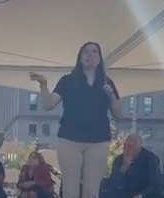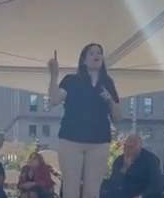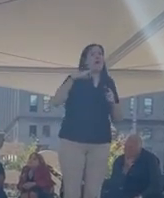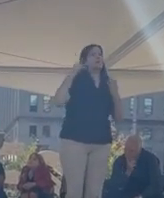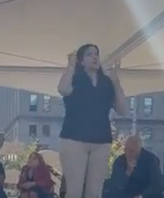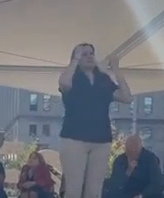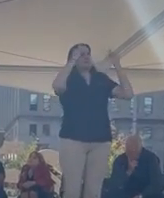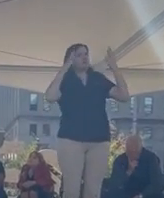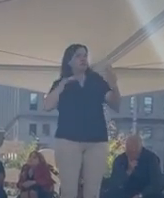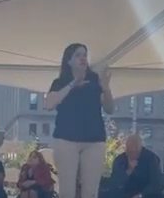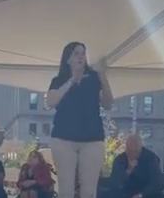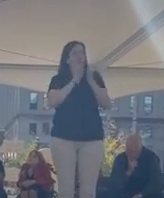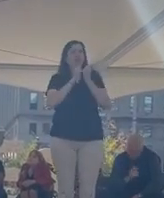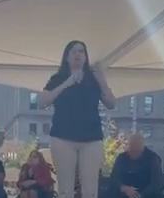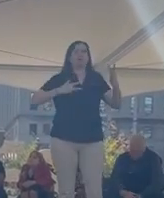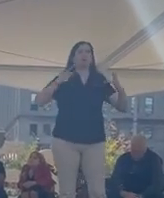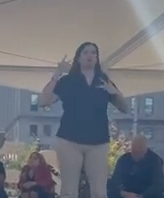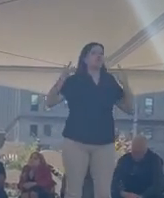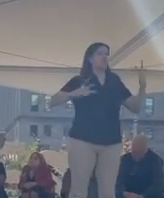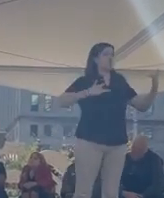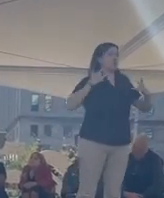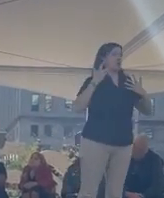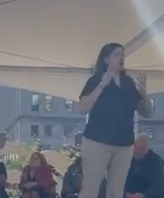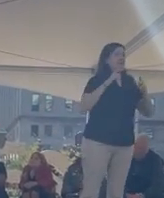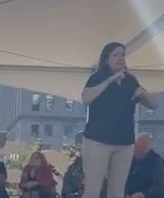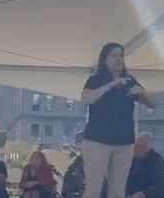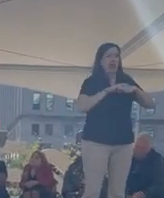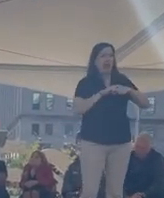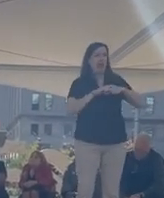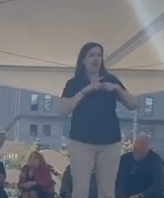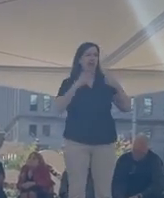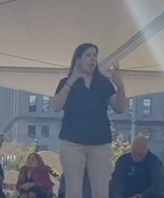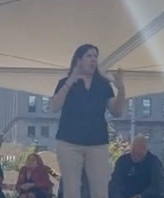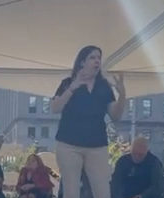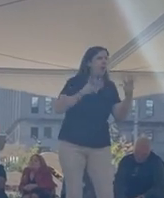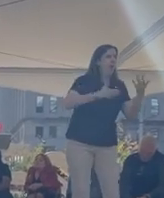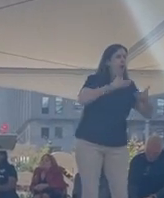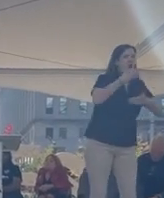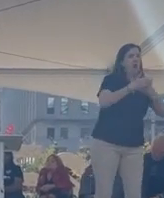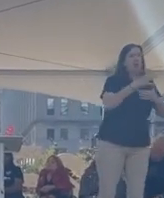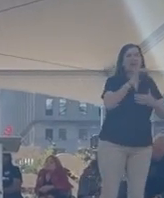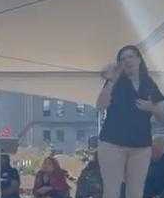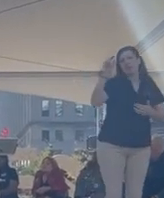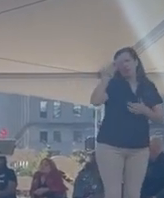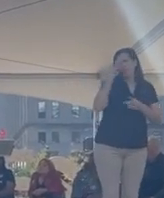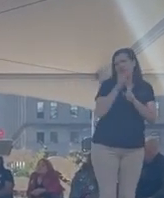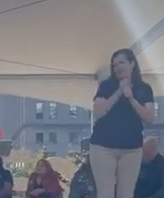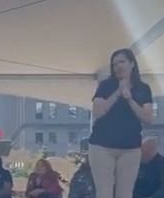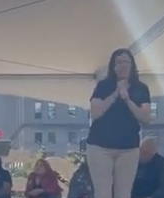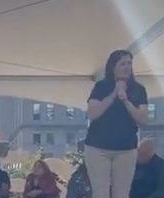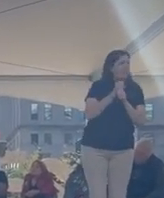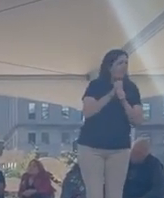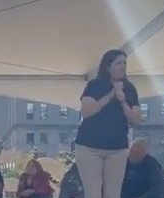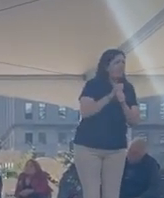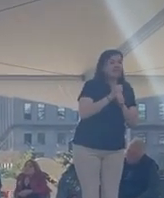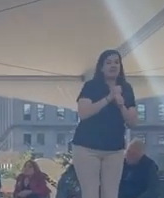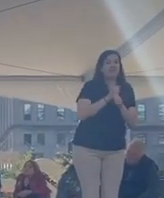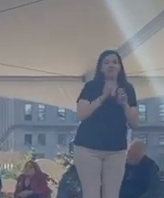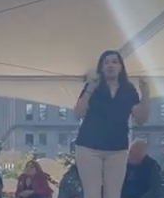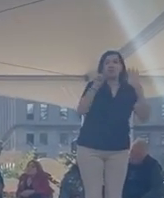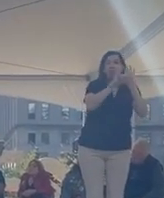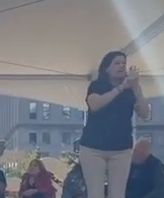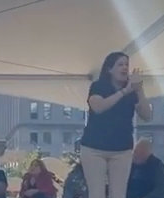to with joy, with time, with want, and with a little bit of faith. It doesn't get a